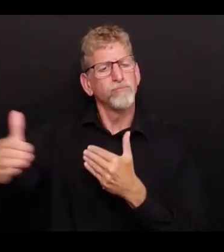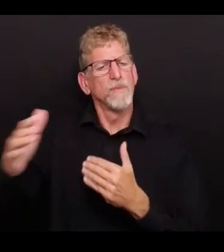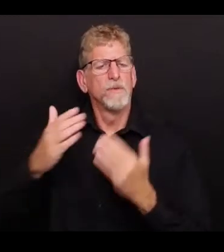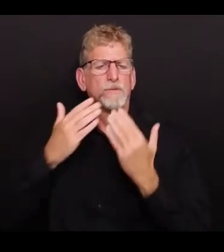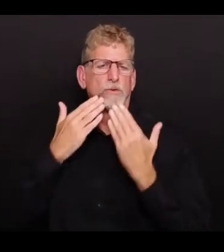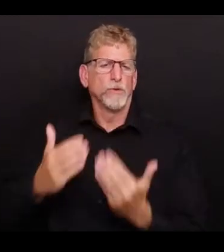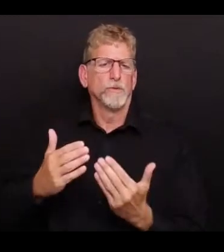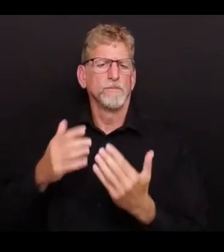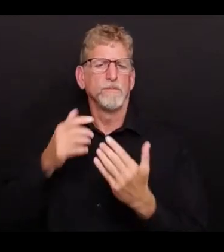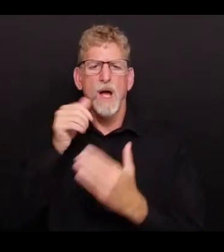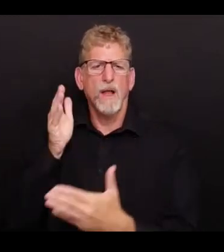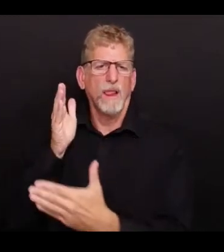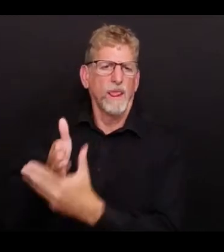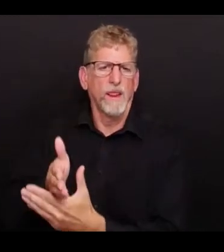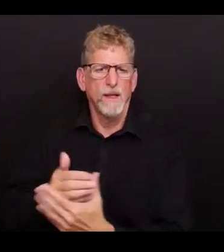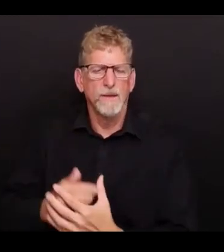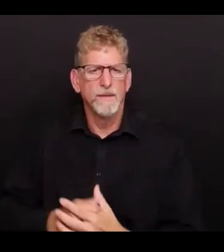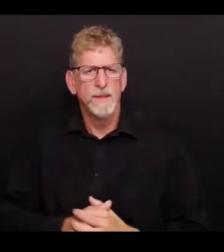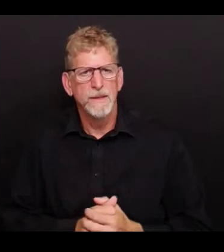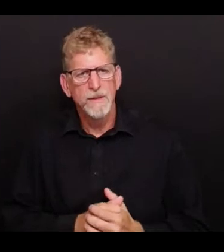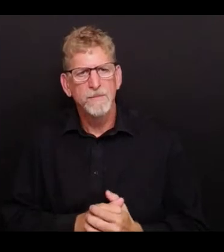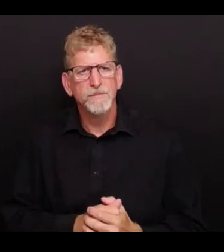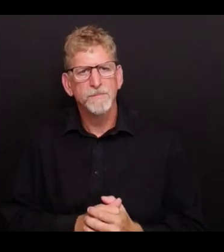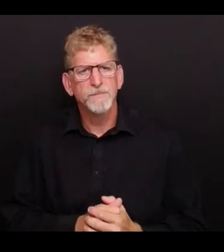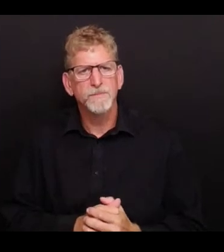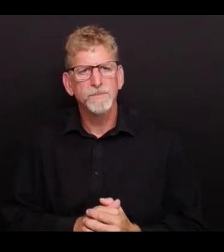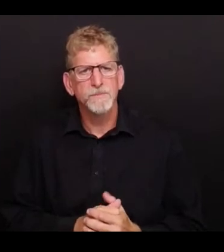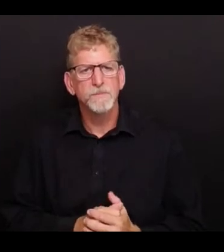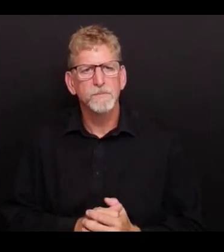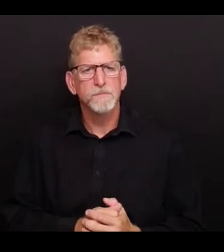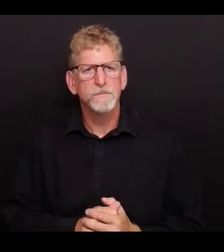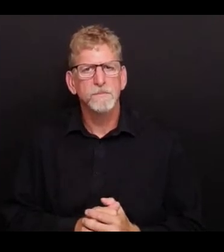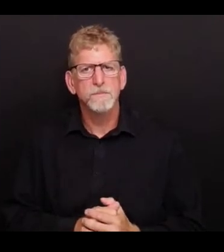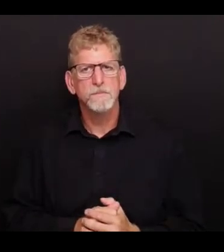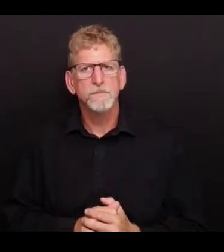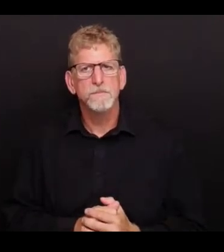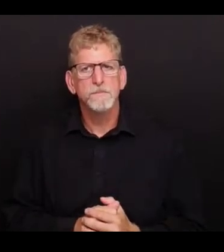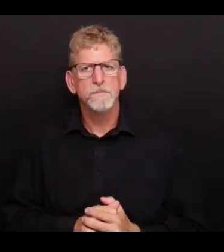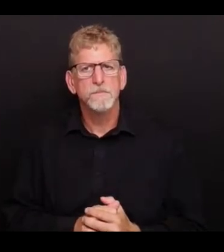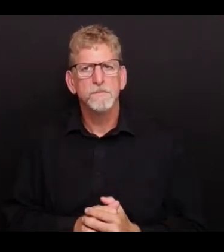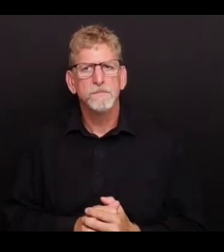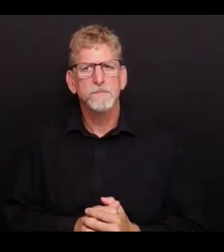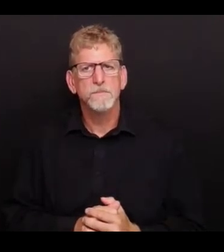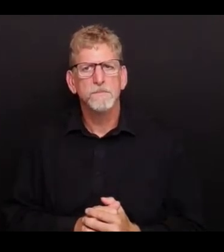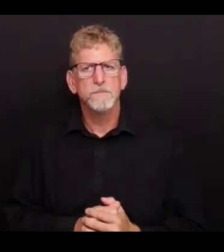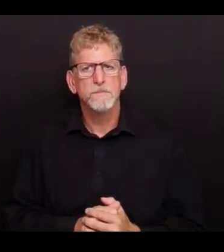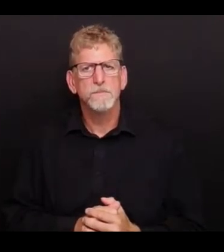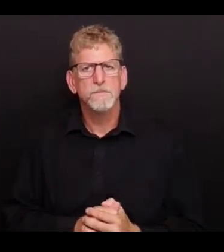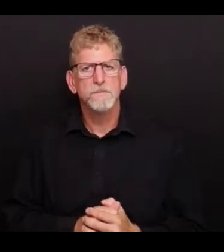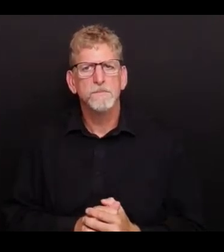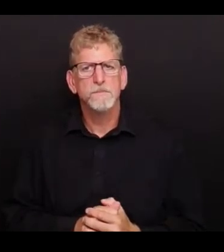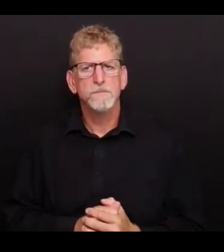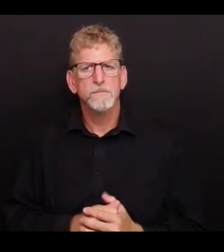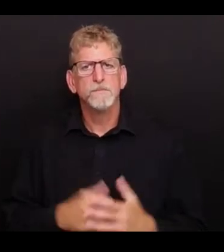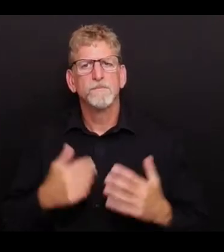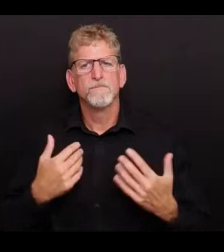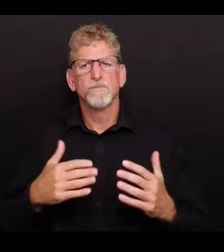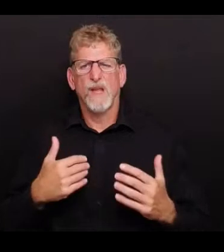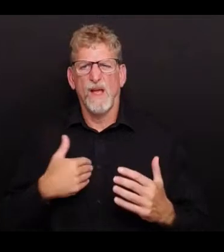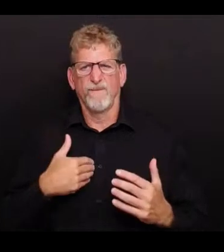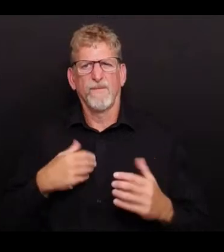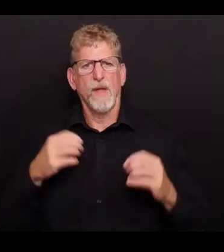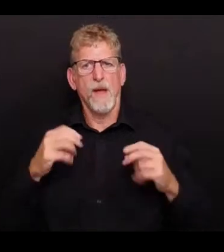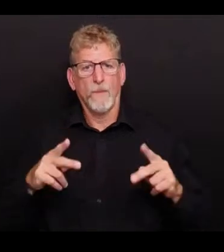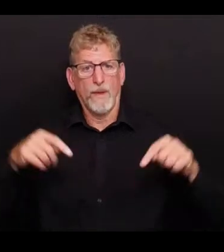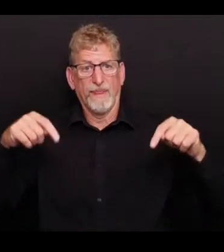pandemic. Now, as we know, this week as many schools are returning to the classroom, I've had the opportunity to visit a few